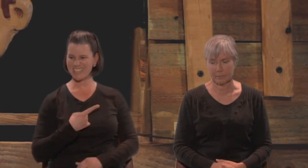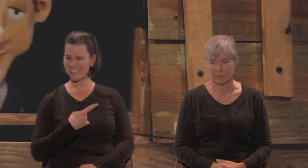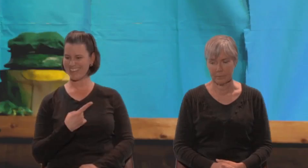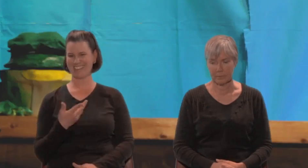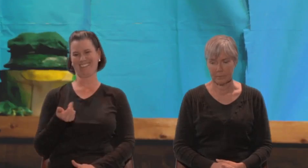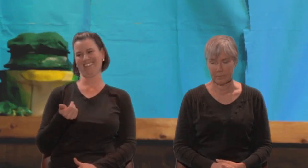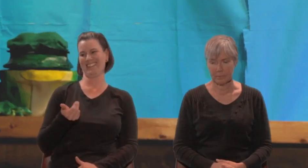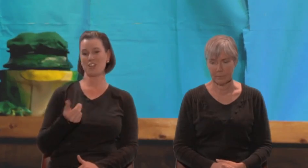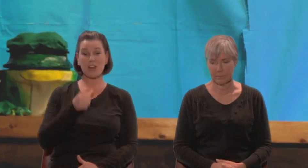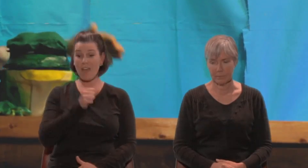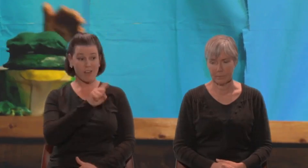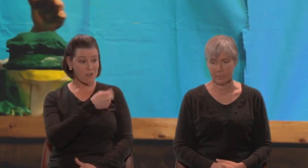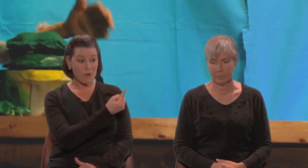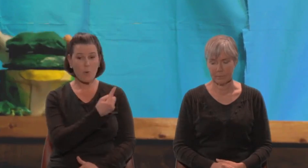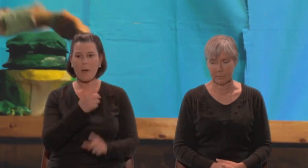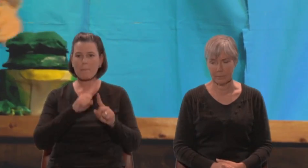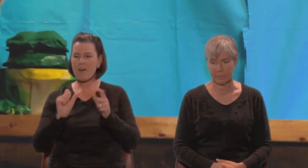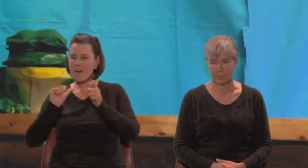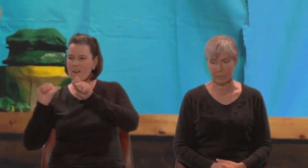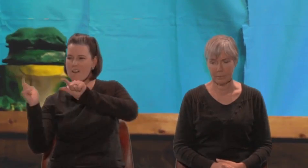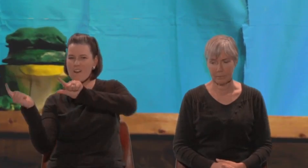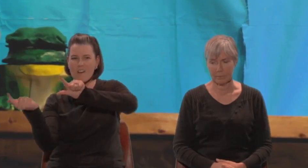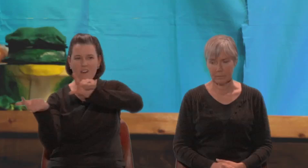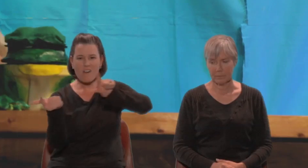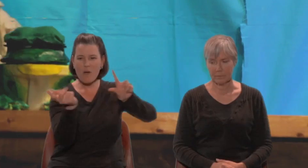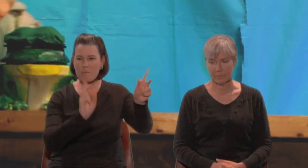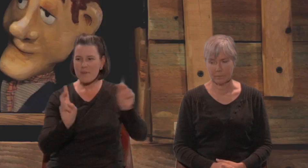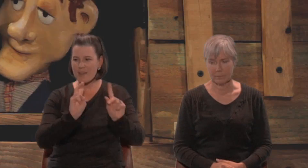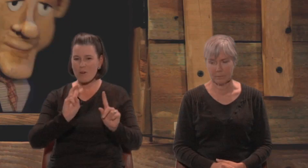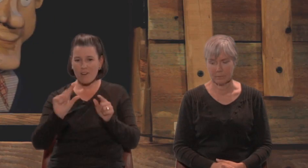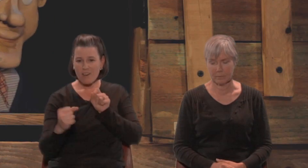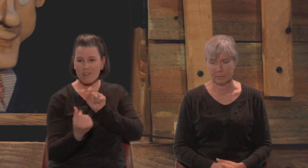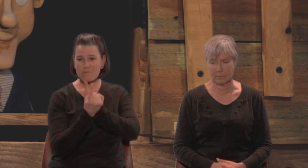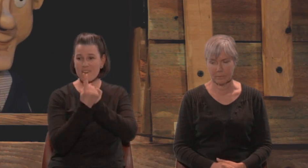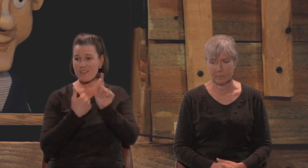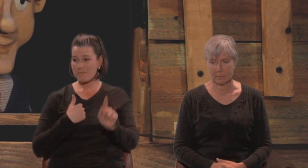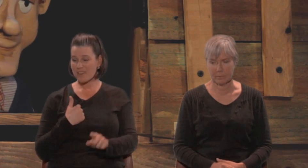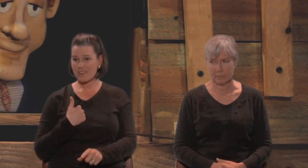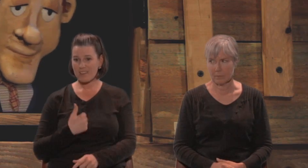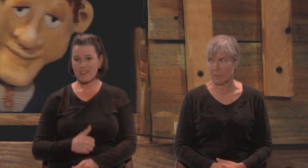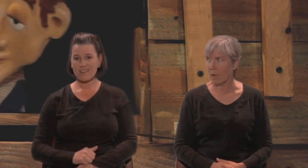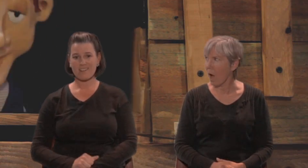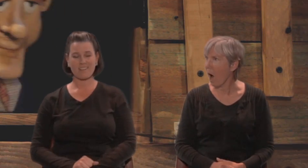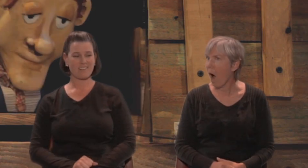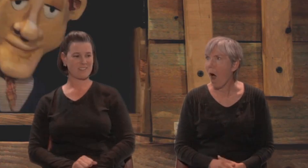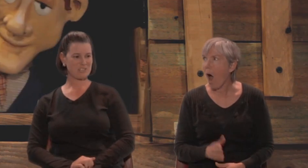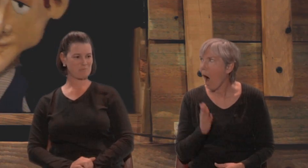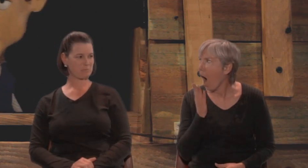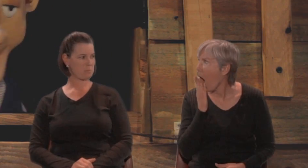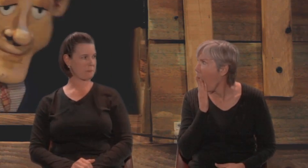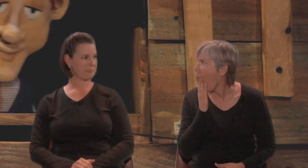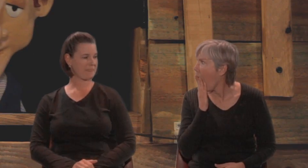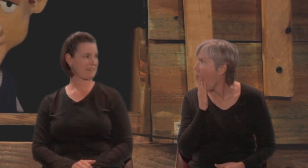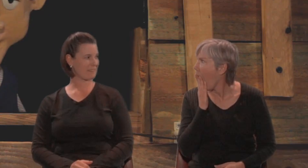ha! Not just him, but every rube that's come my way. What? Now I really